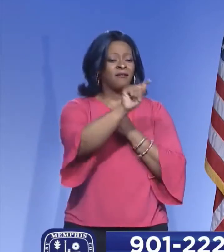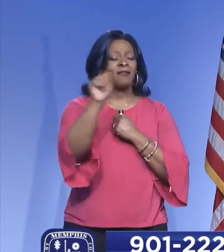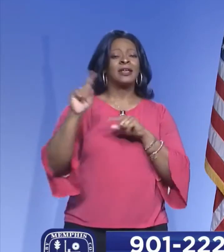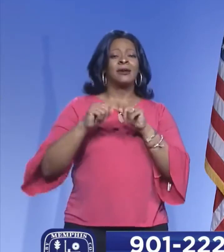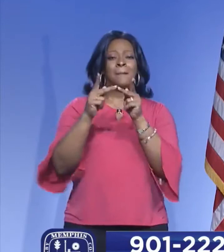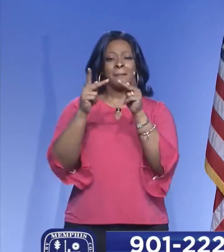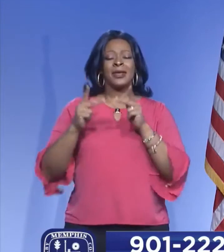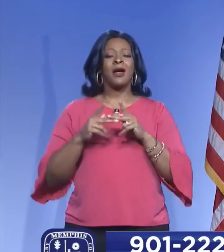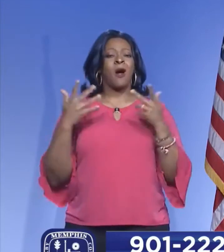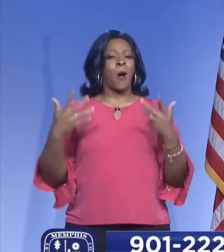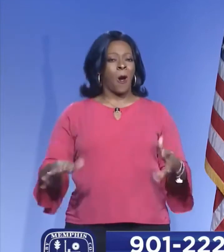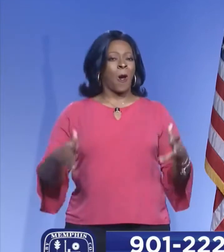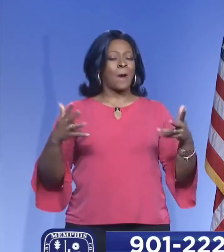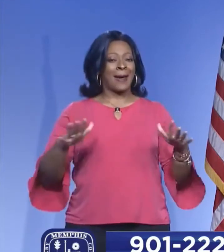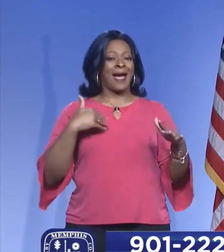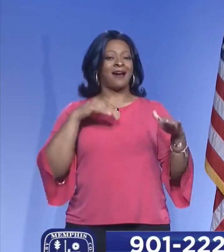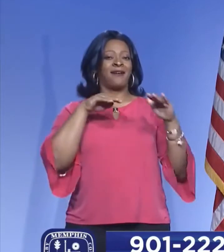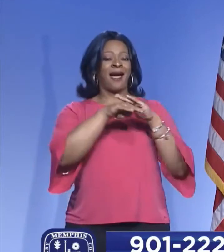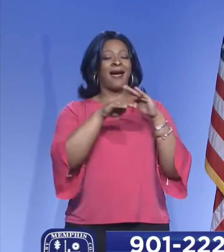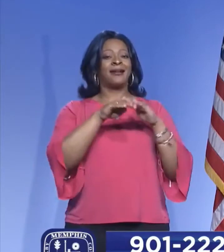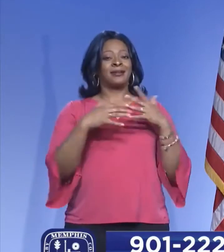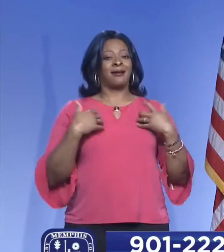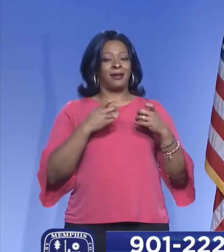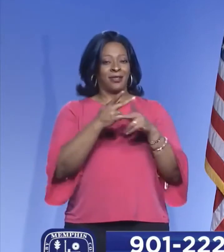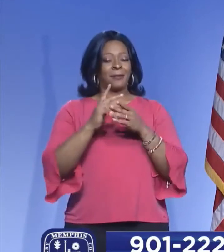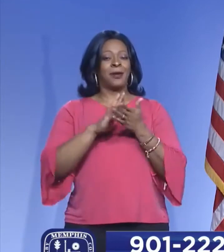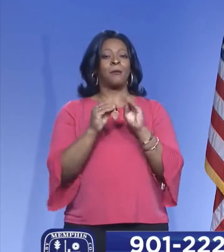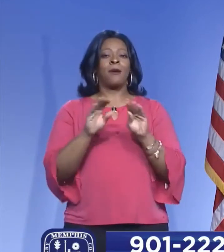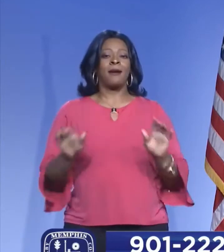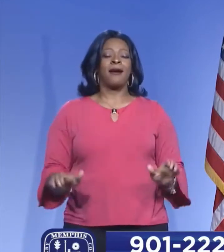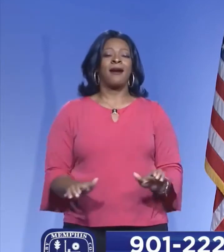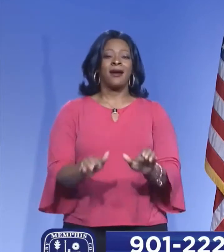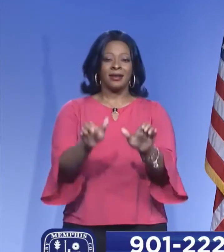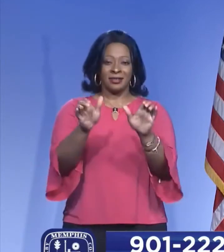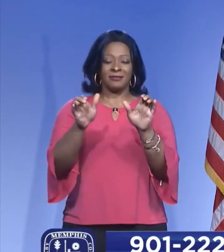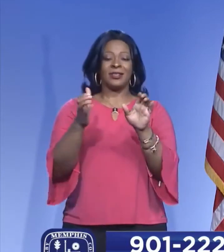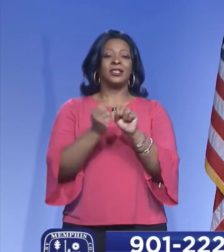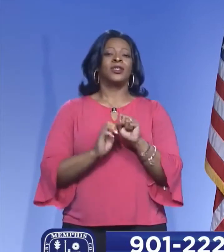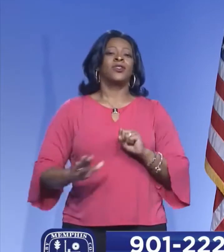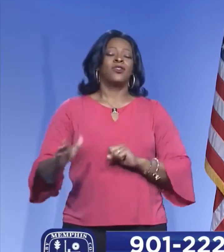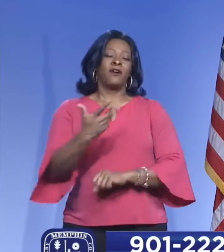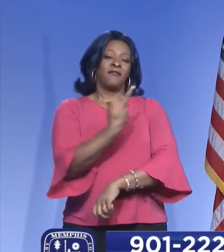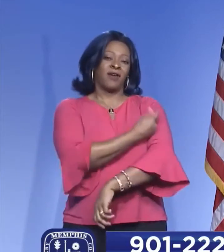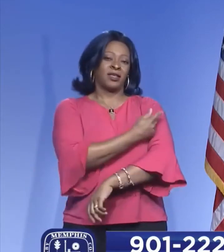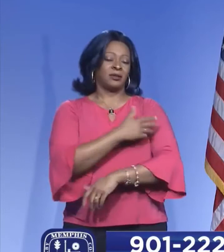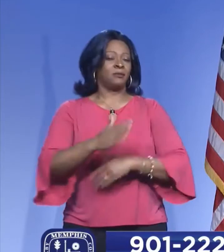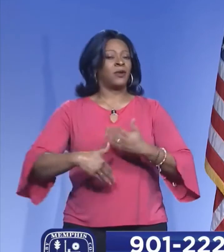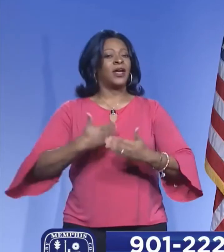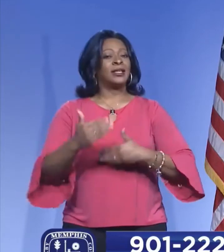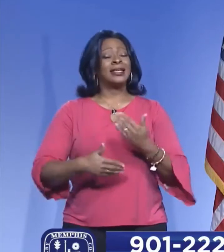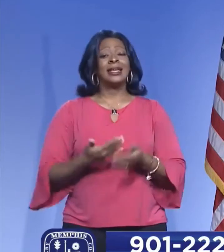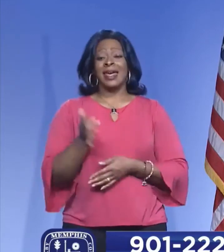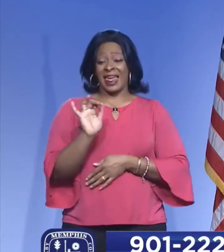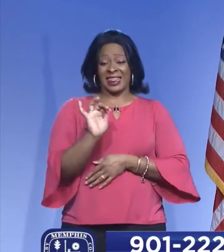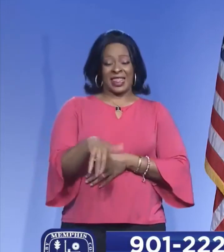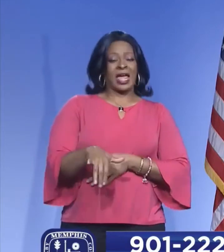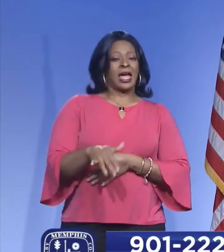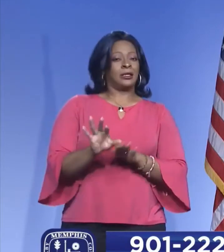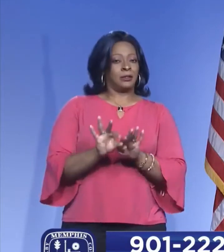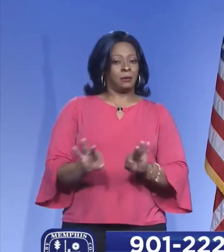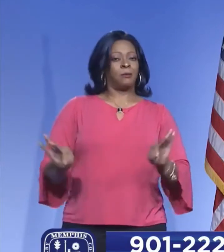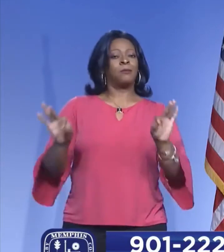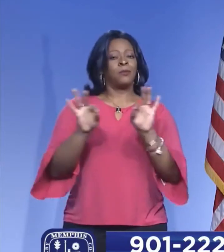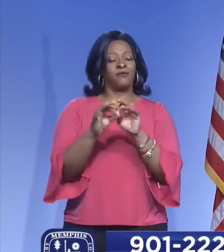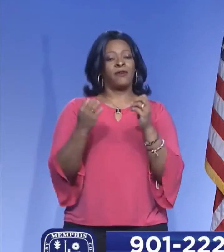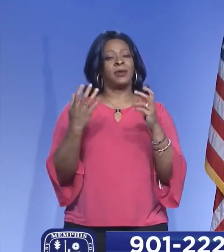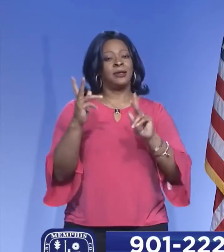that people are already accessing healthcare become more active in the vaccination process, because that may be the important thing for a lot